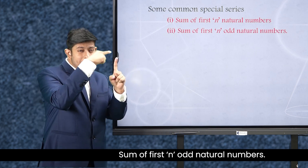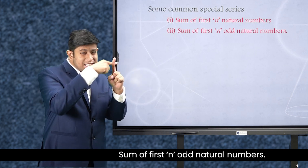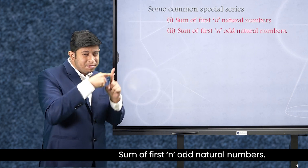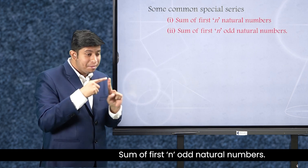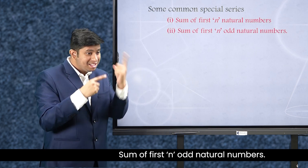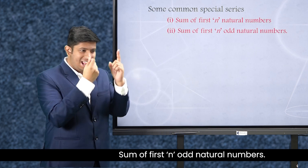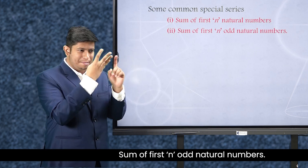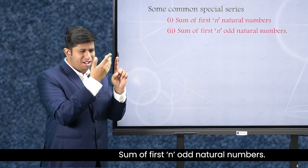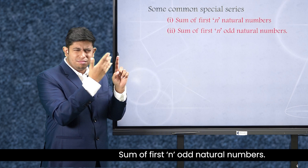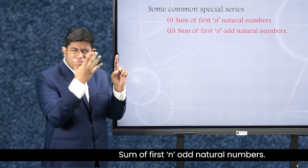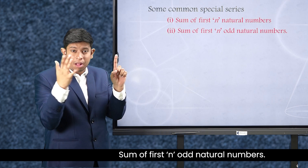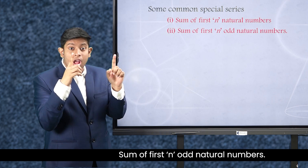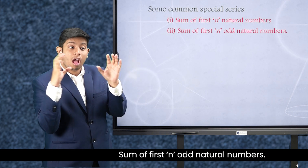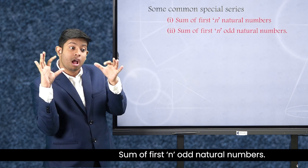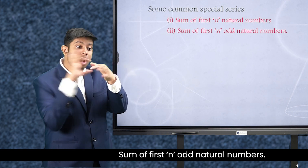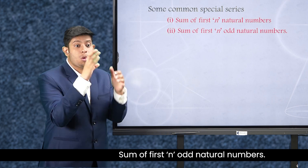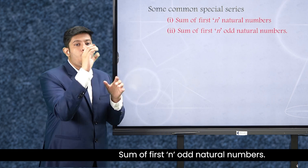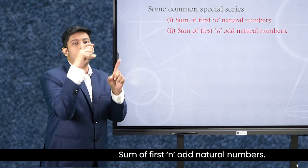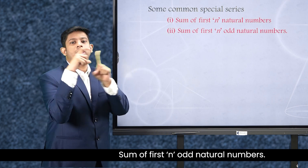sum of first n odd natural numbers,